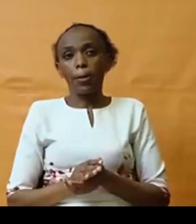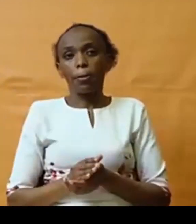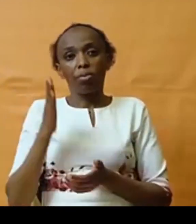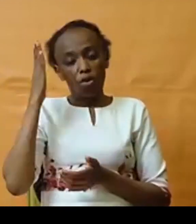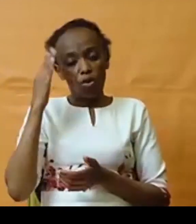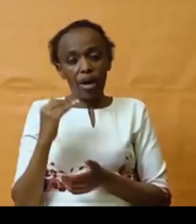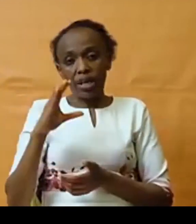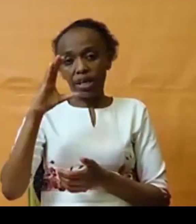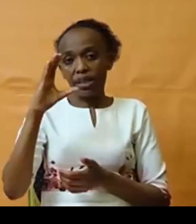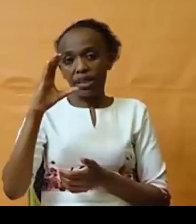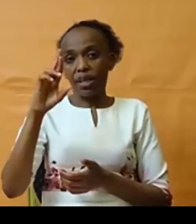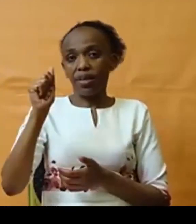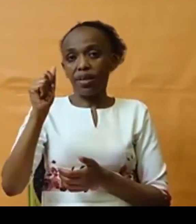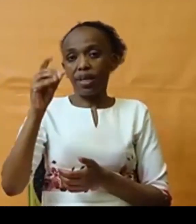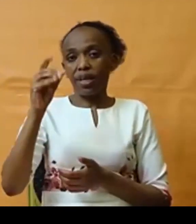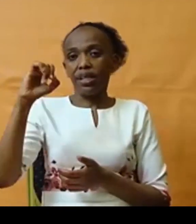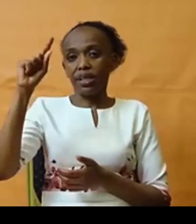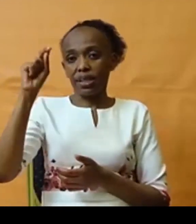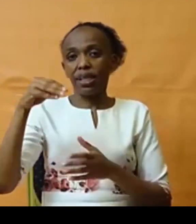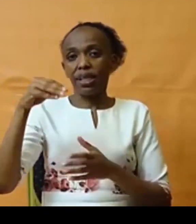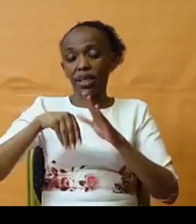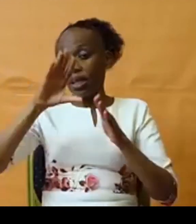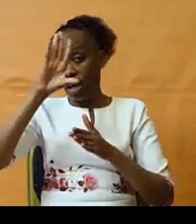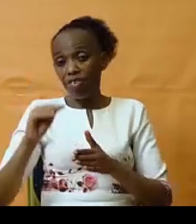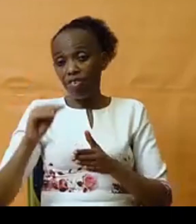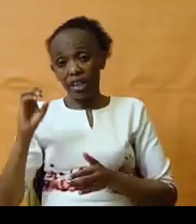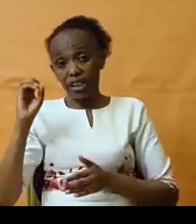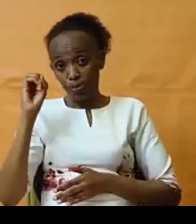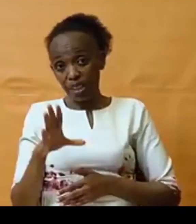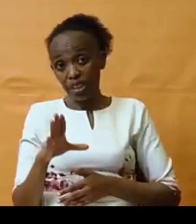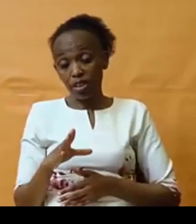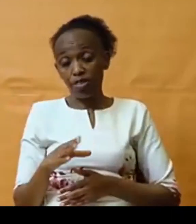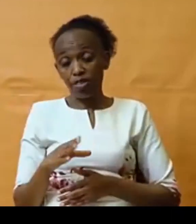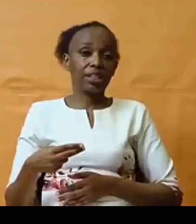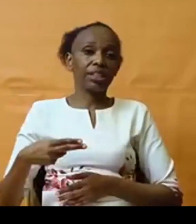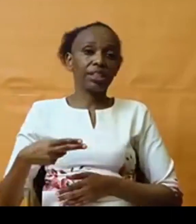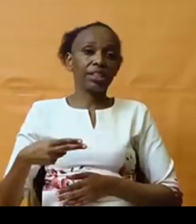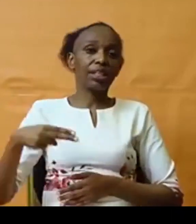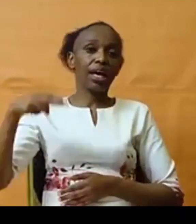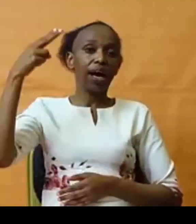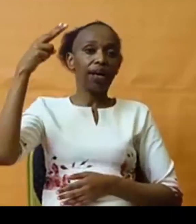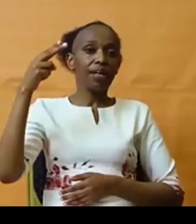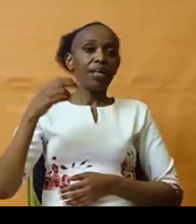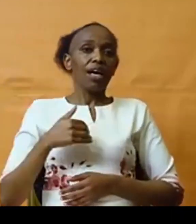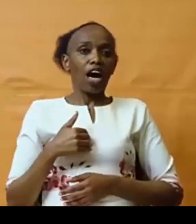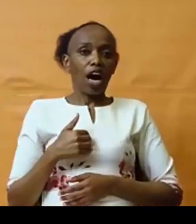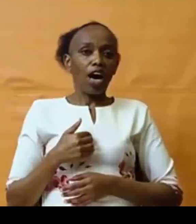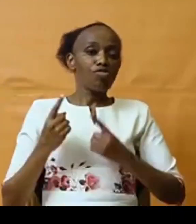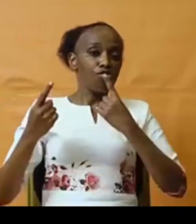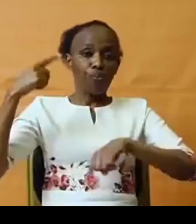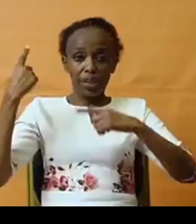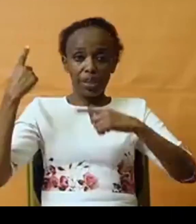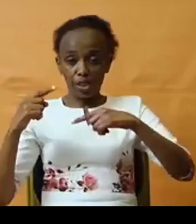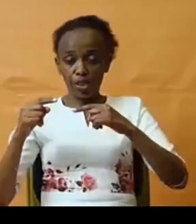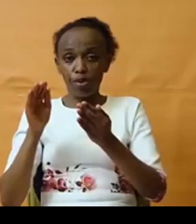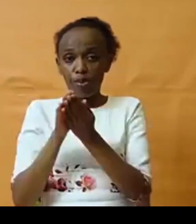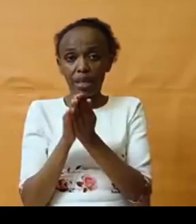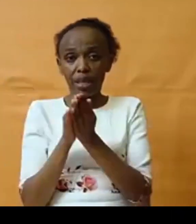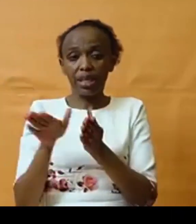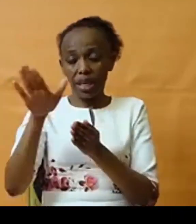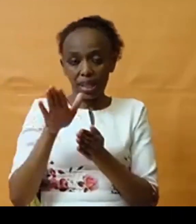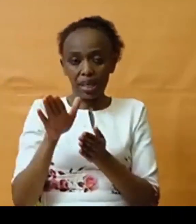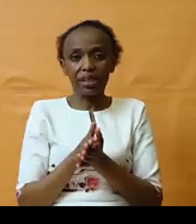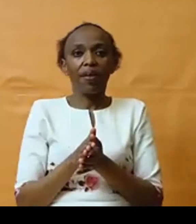in Africa that expensive? It is very high. There is lack of competition in the banking sector. There are few